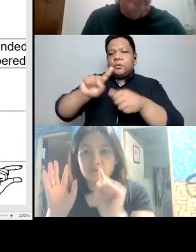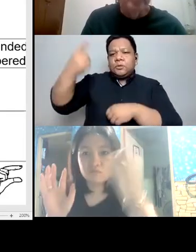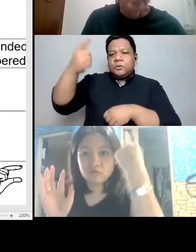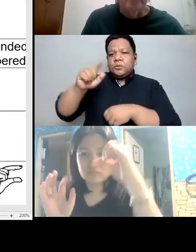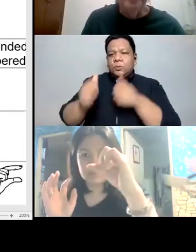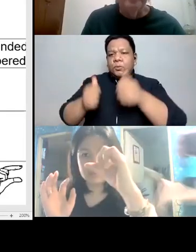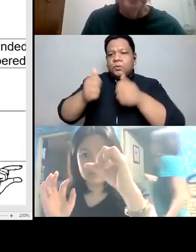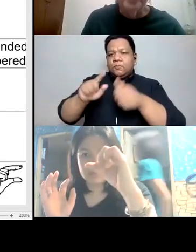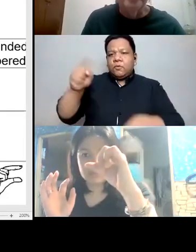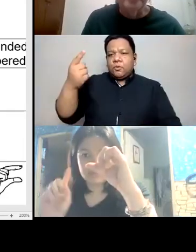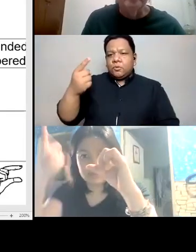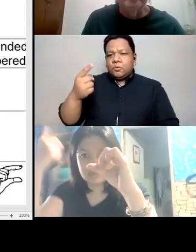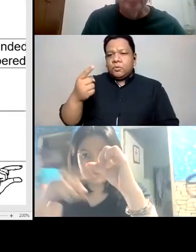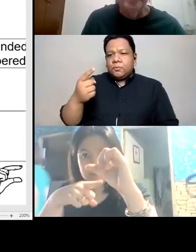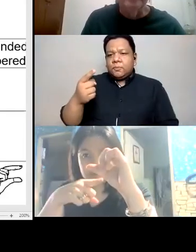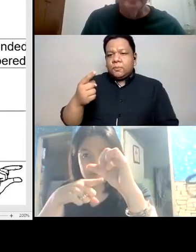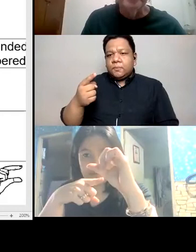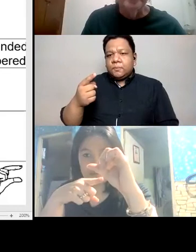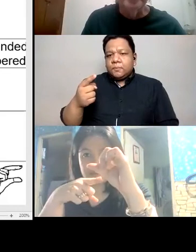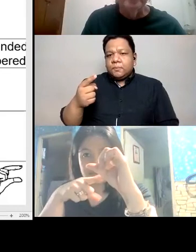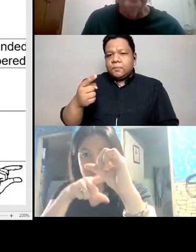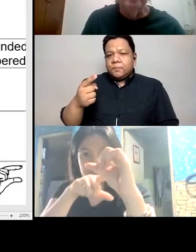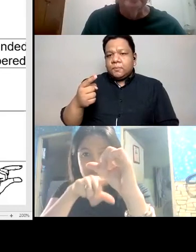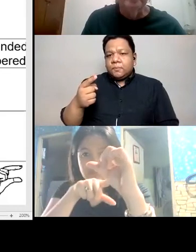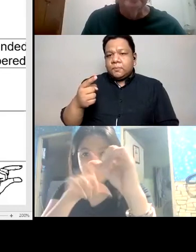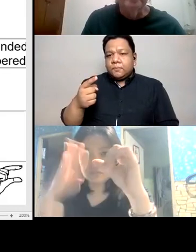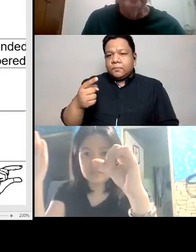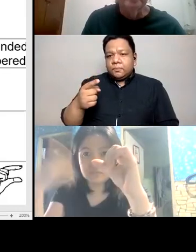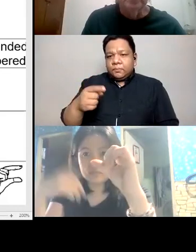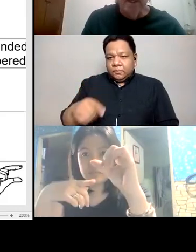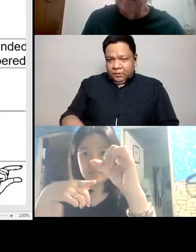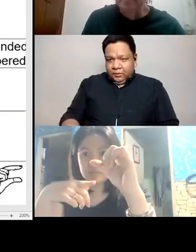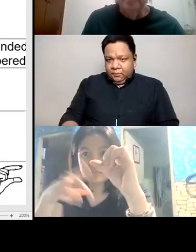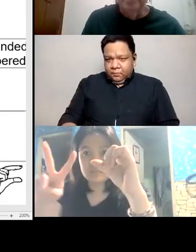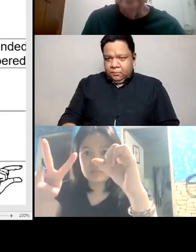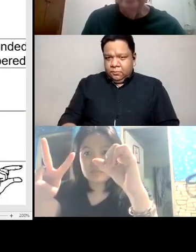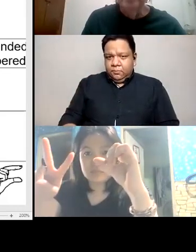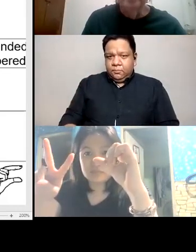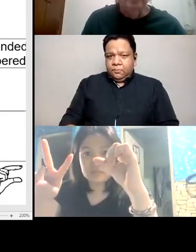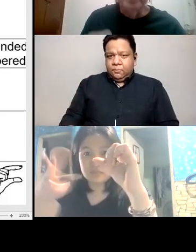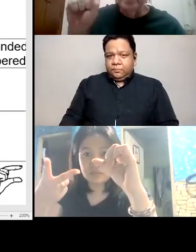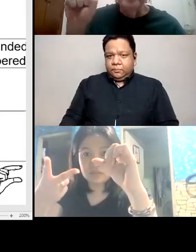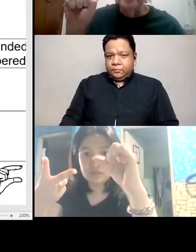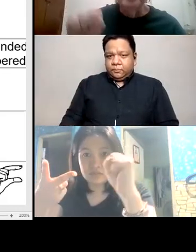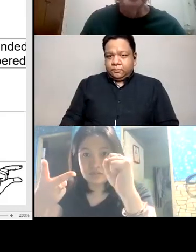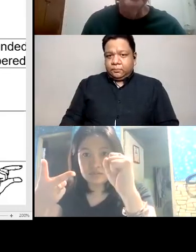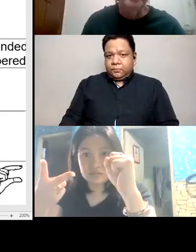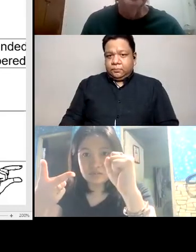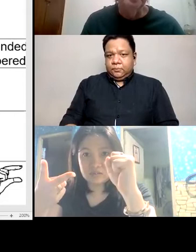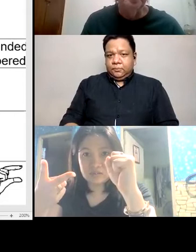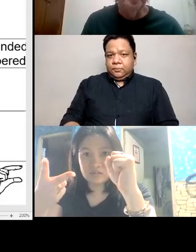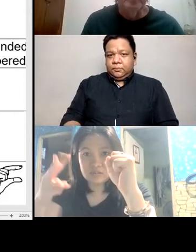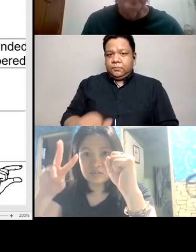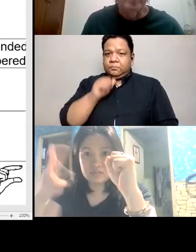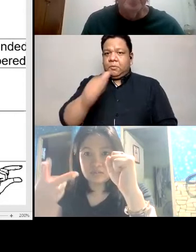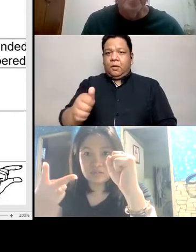Okay, well, you start with the first hand shape. What is the first hand shape? Yeah? So it's not this hand shape then.